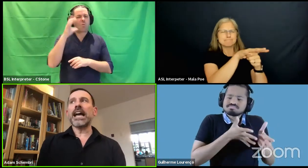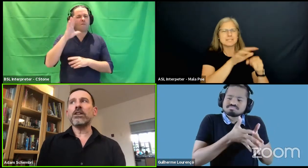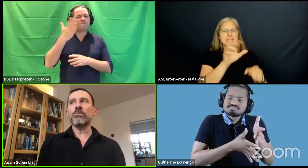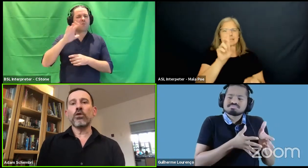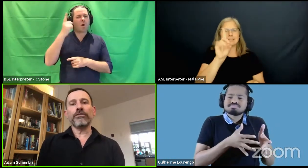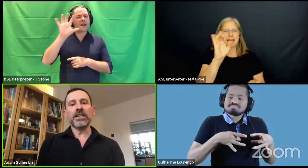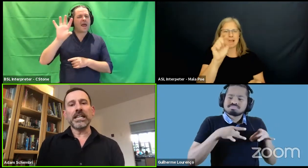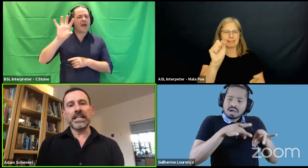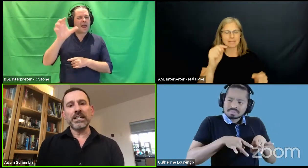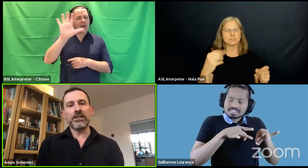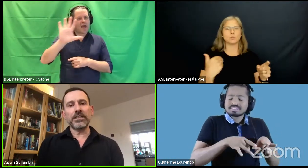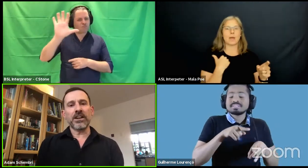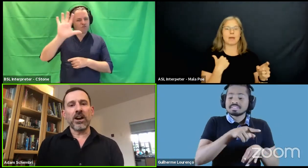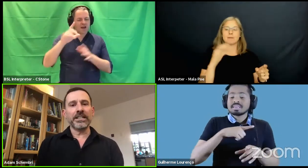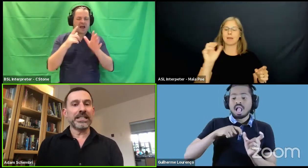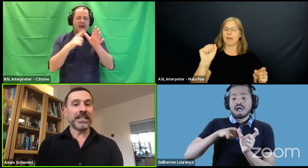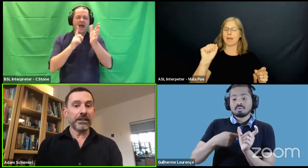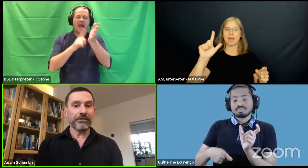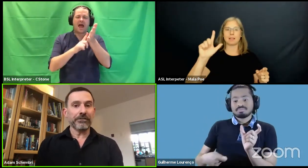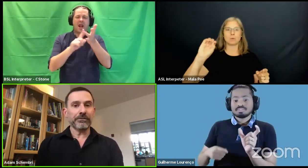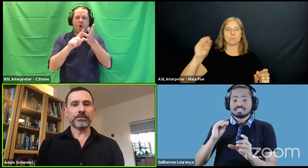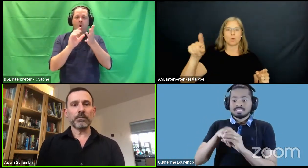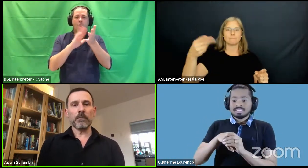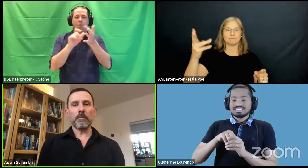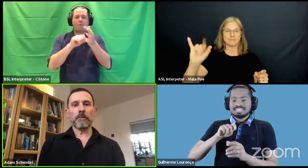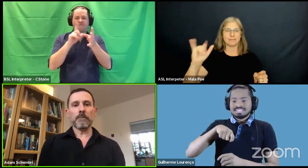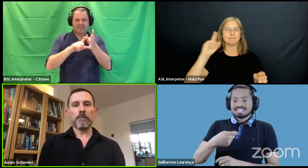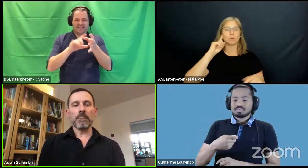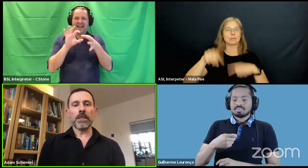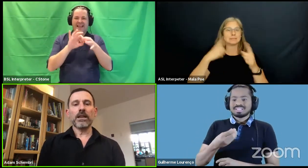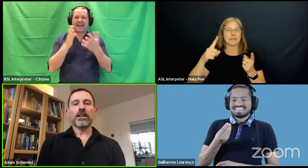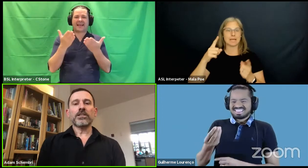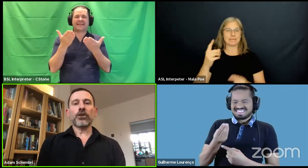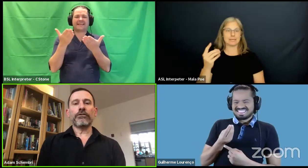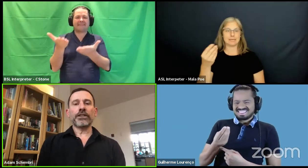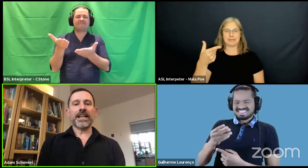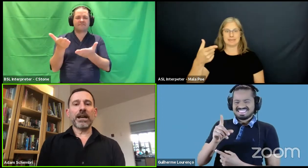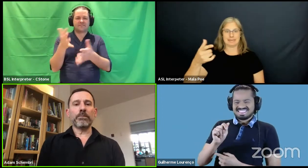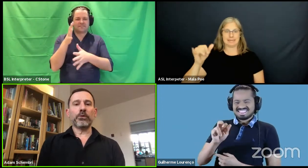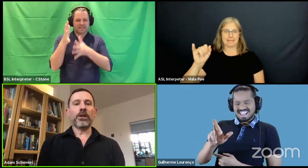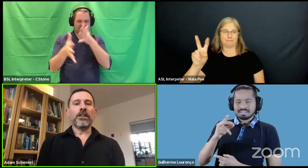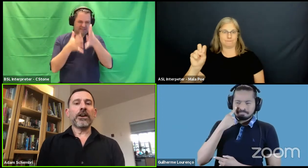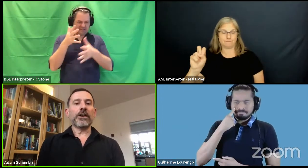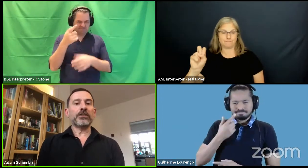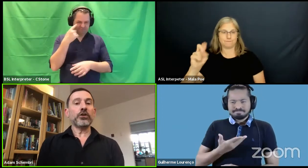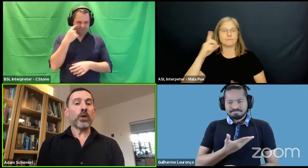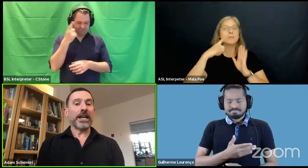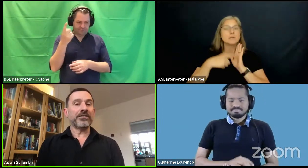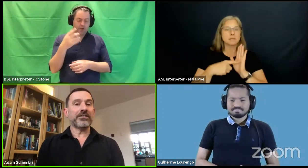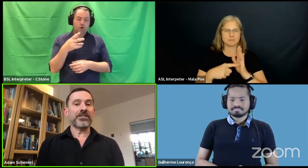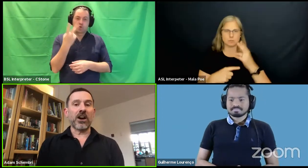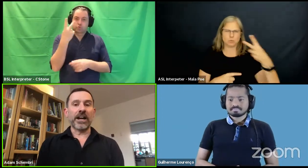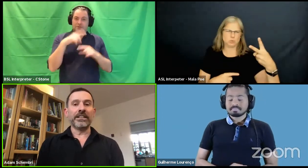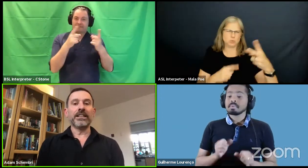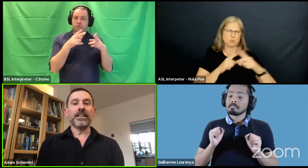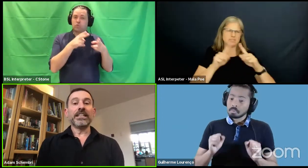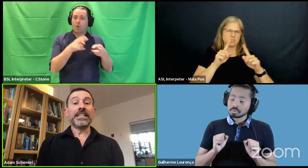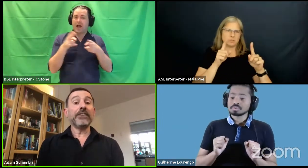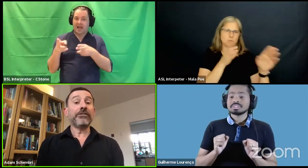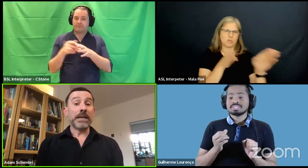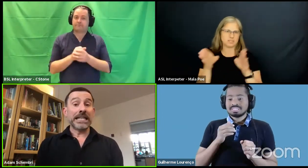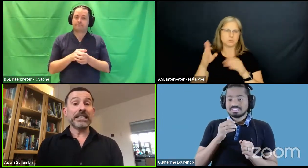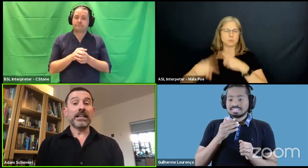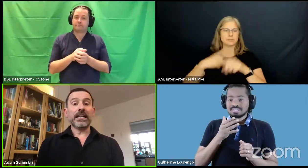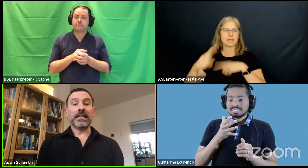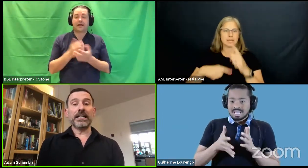get allomorphy in the sign give. So for example, there are two ways to sign